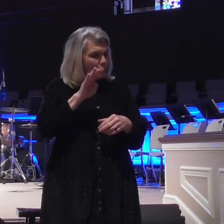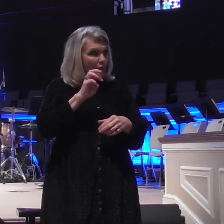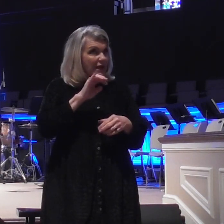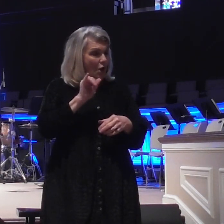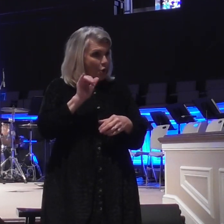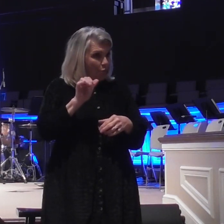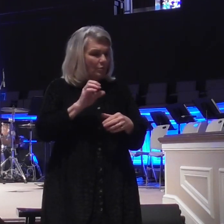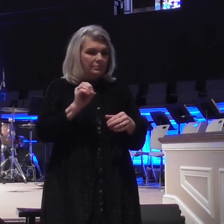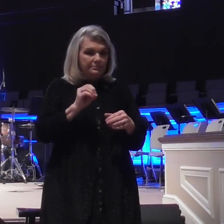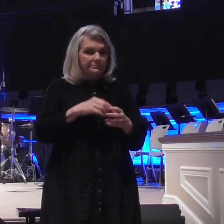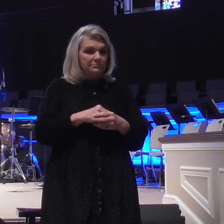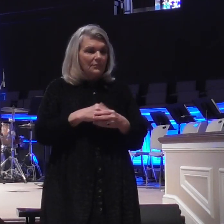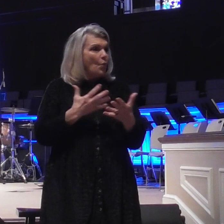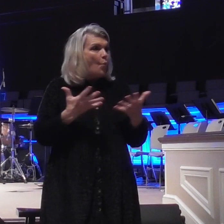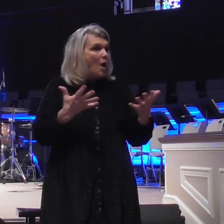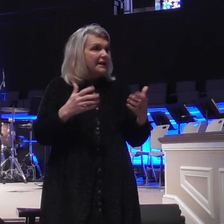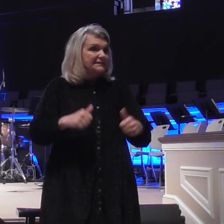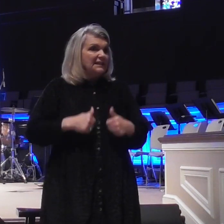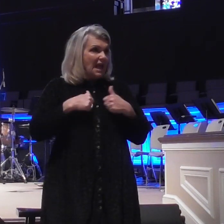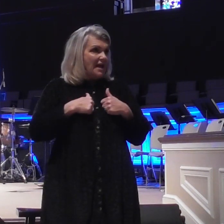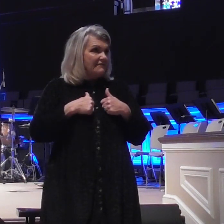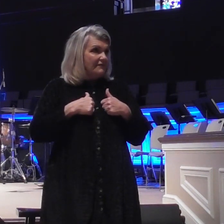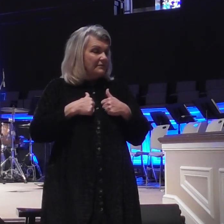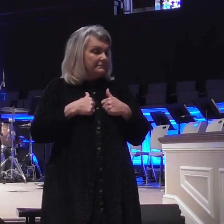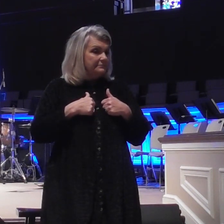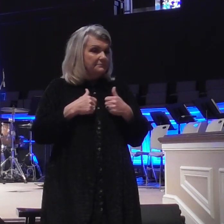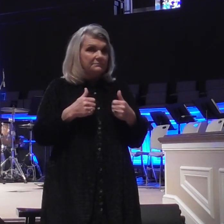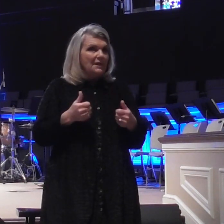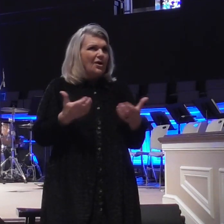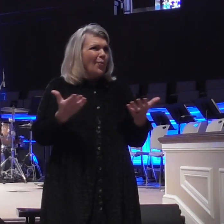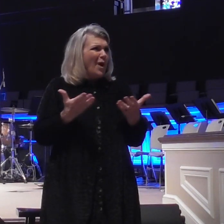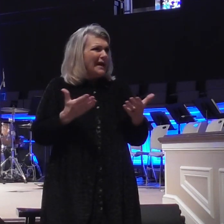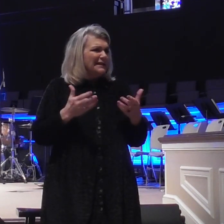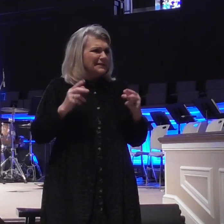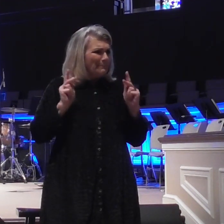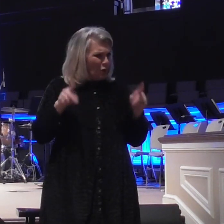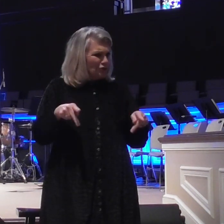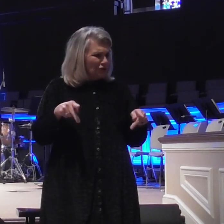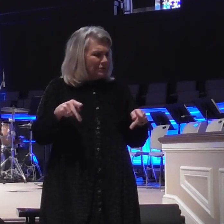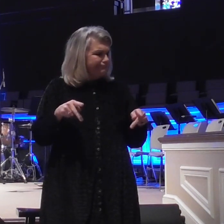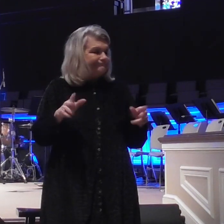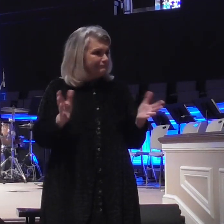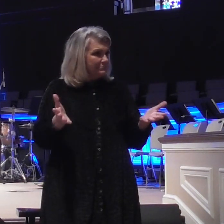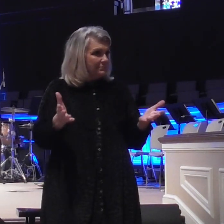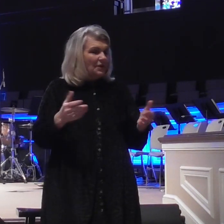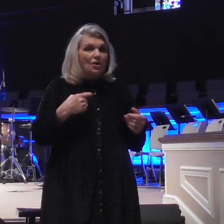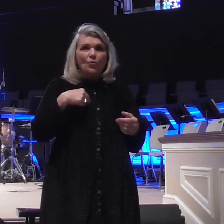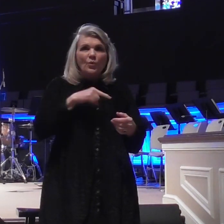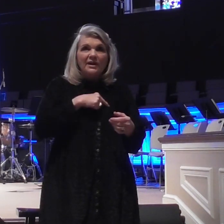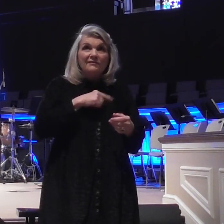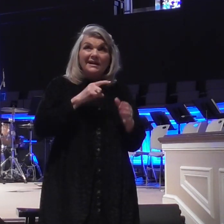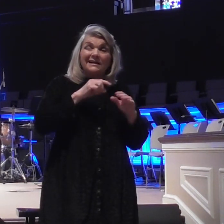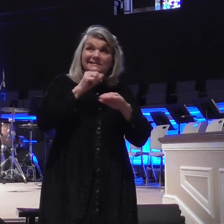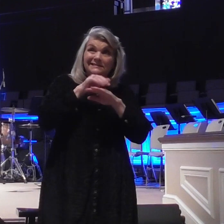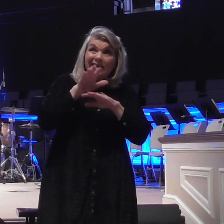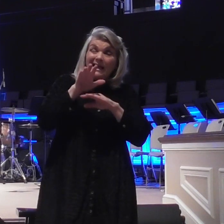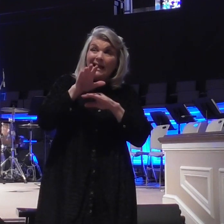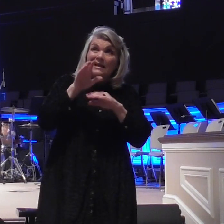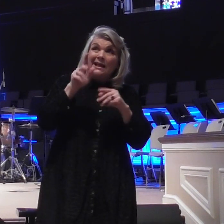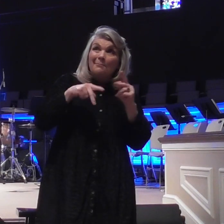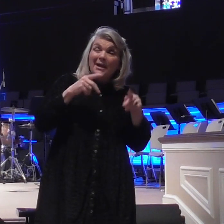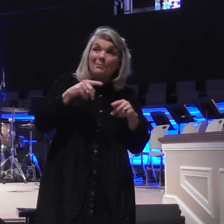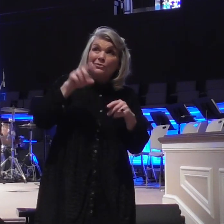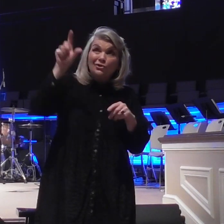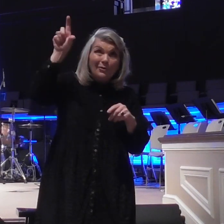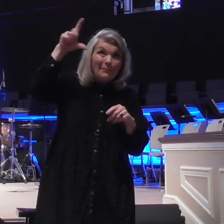what is a person? And we have sent people to the moon. We have telecommunications that go all around